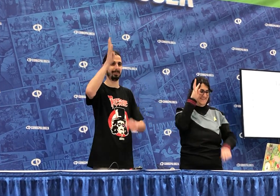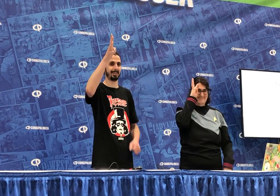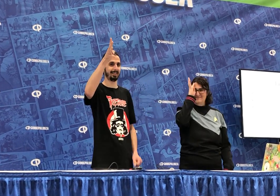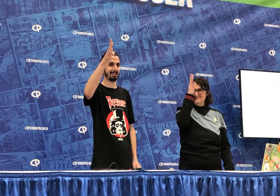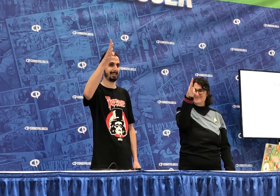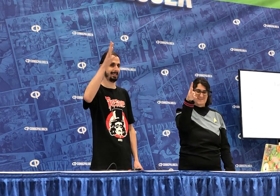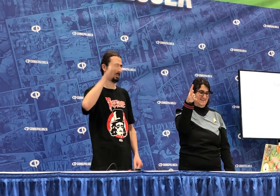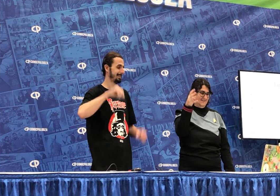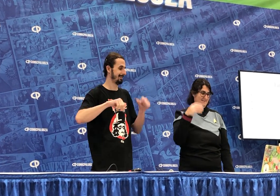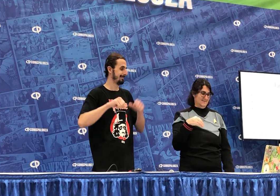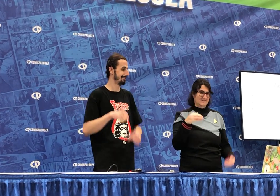fiction.